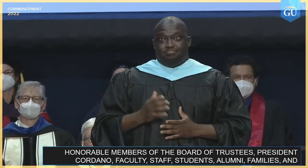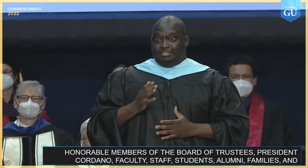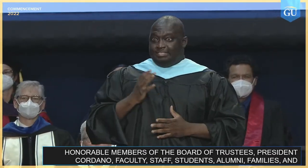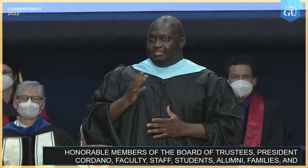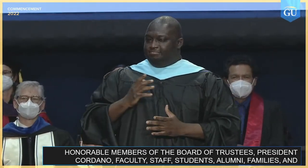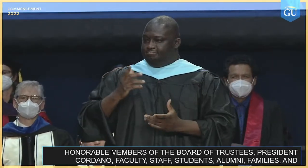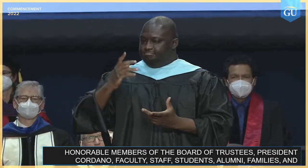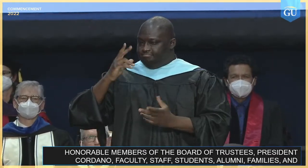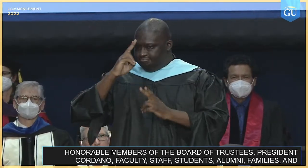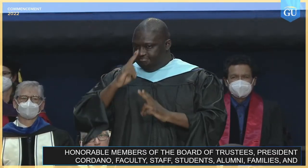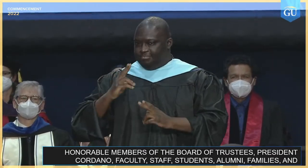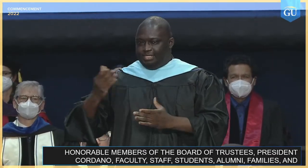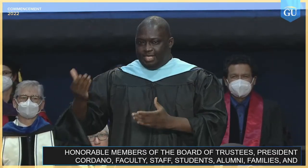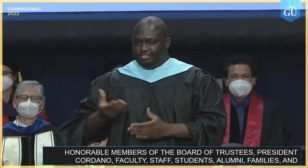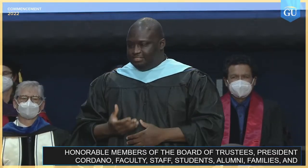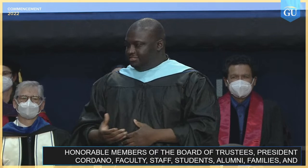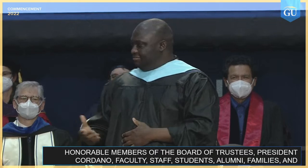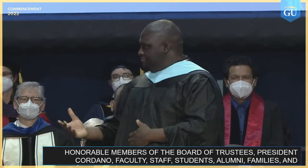and distinguished guests.